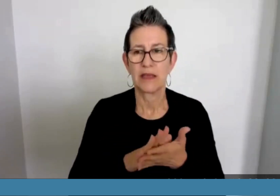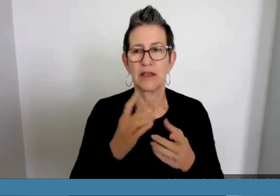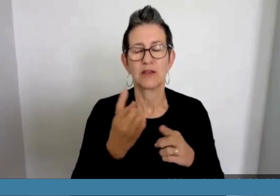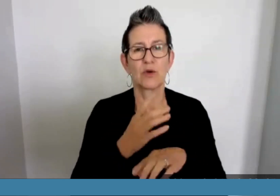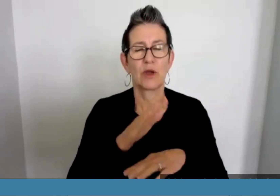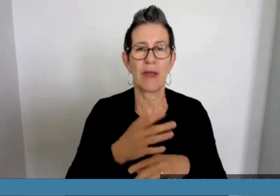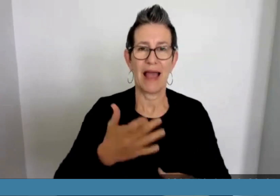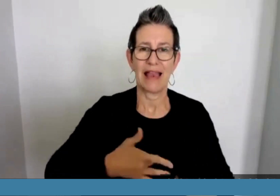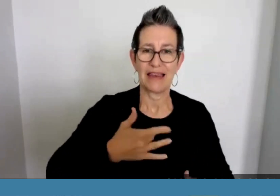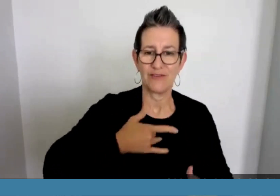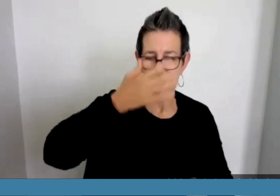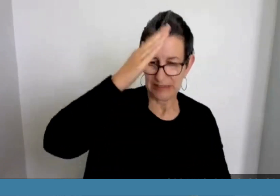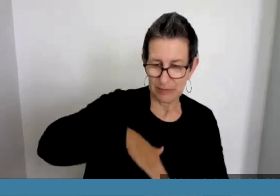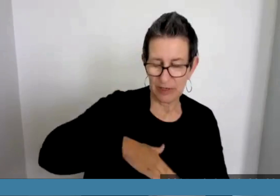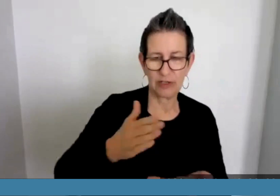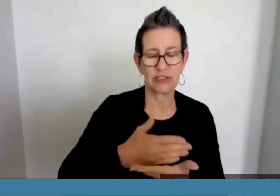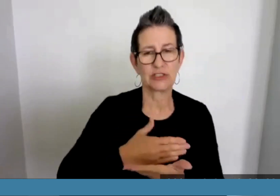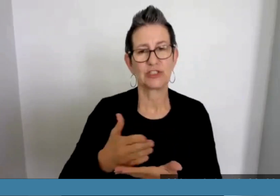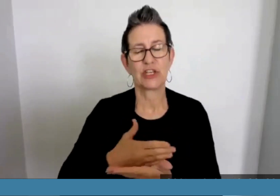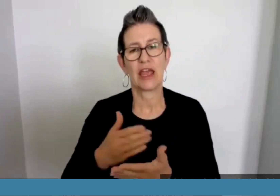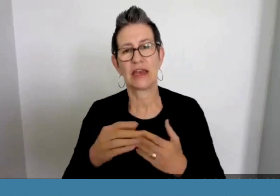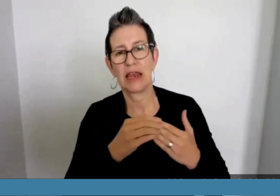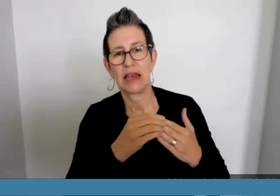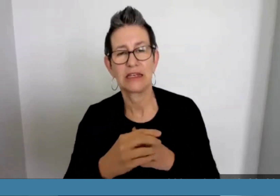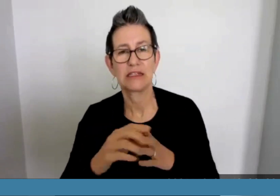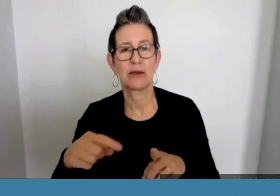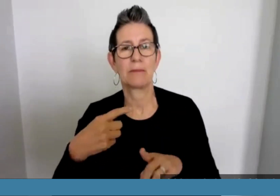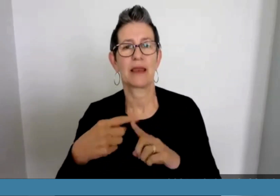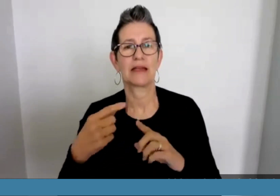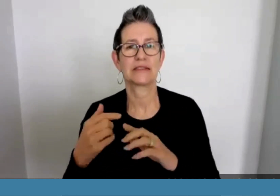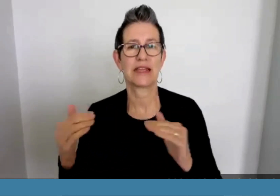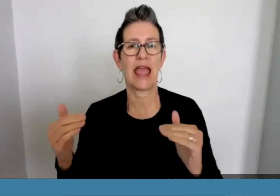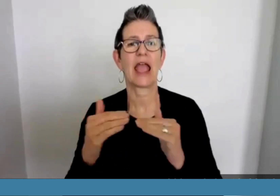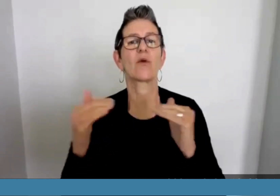shared leadership, and equitable governance.